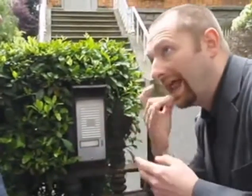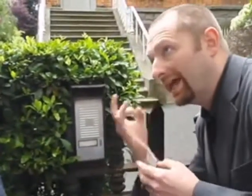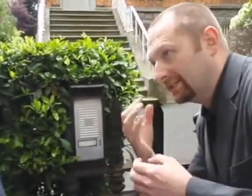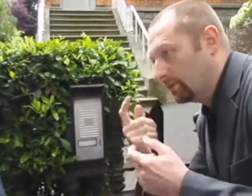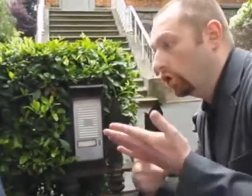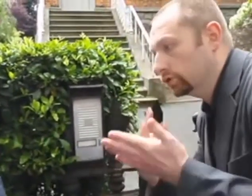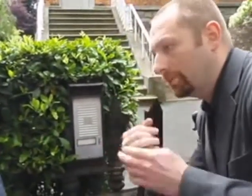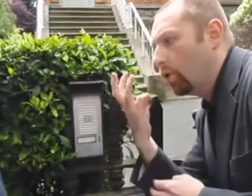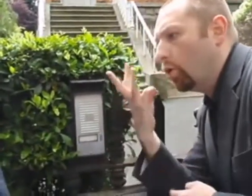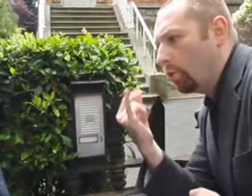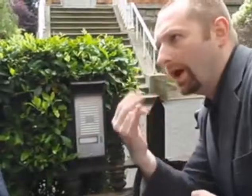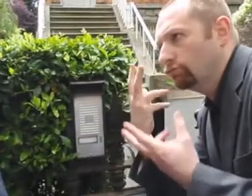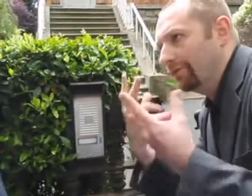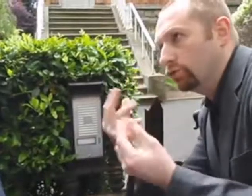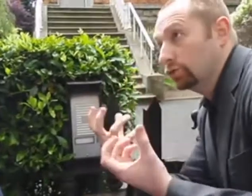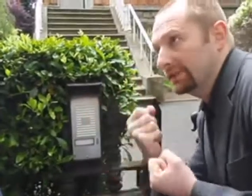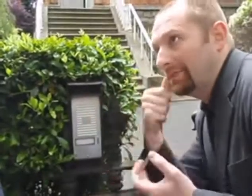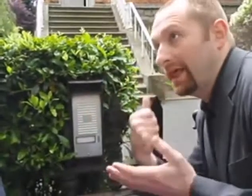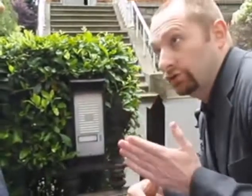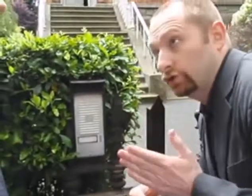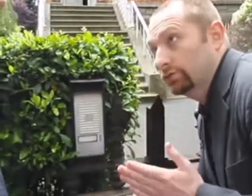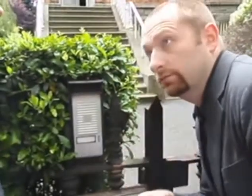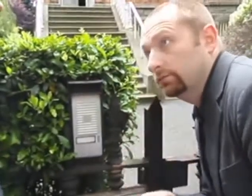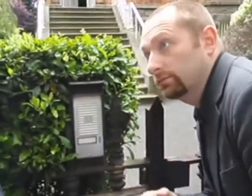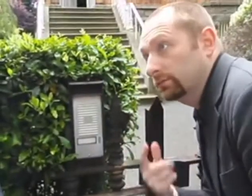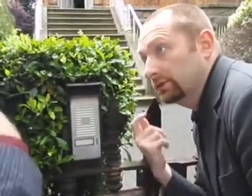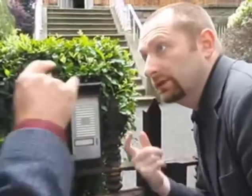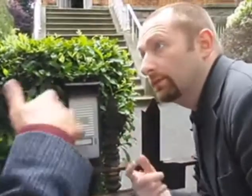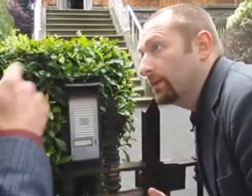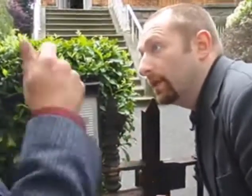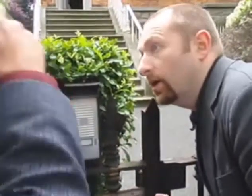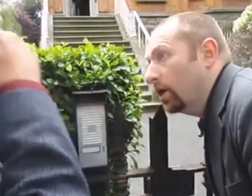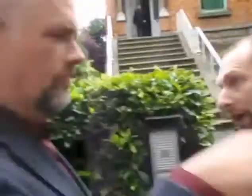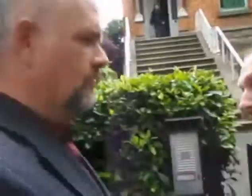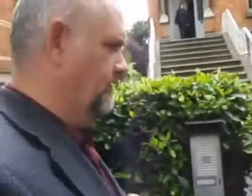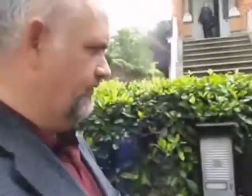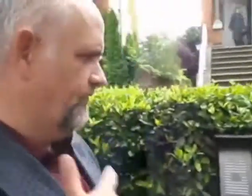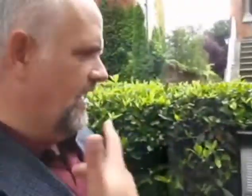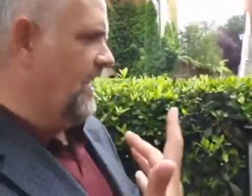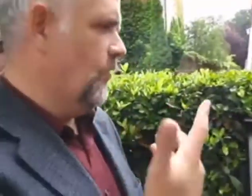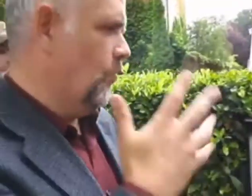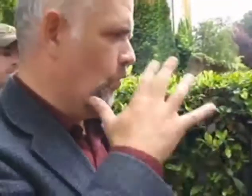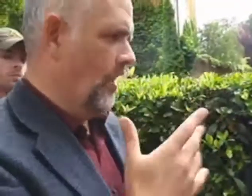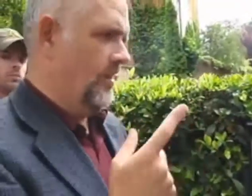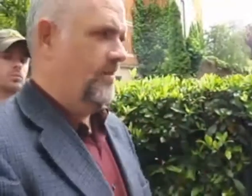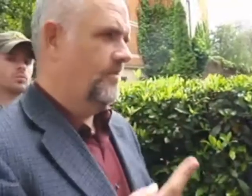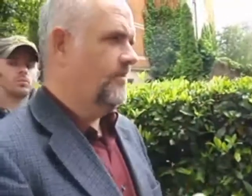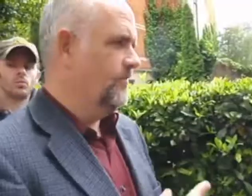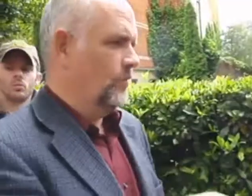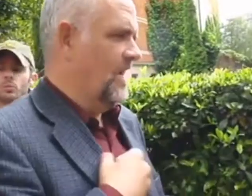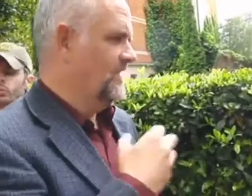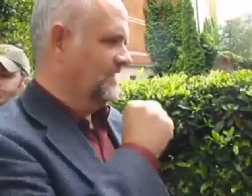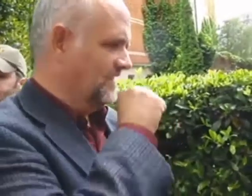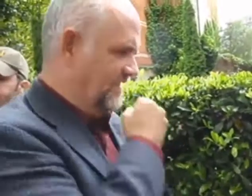just want to have a record of that happening. So we can post the letter in. We can post it. Yeah. Okay. So we